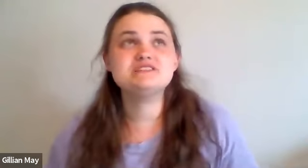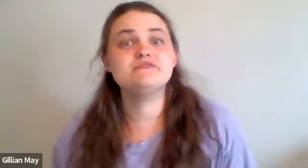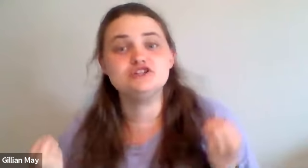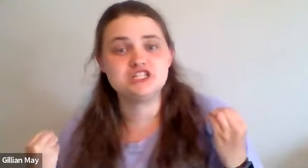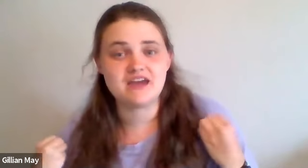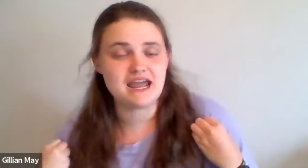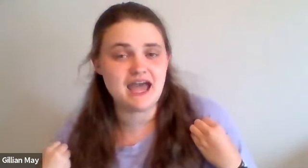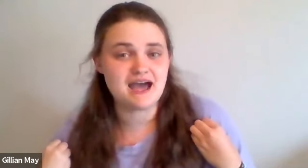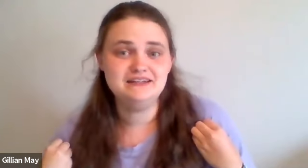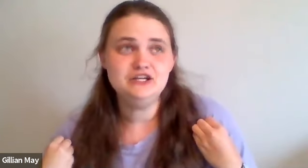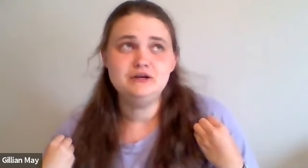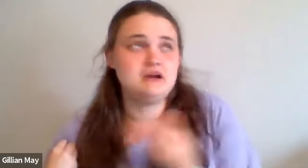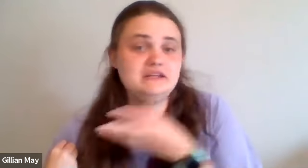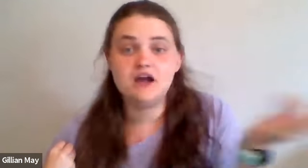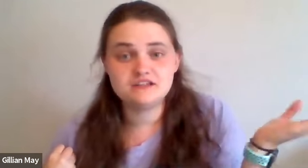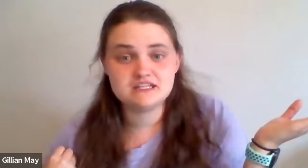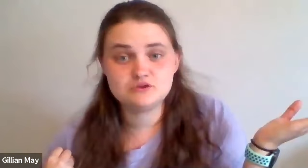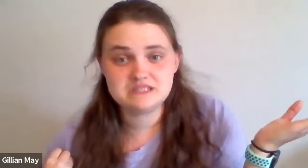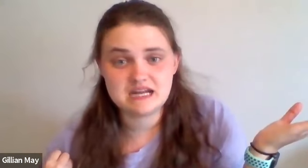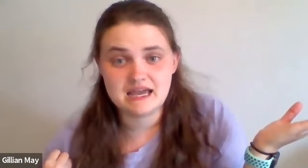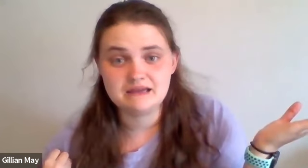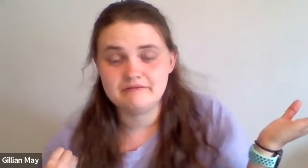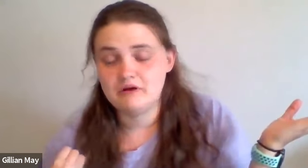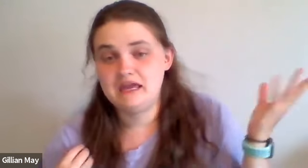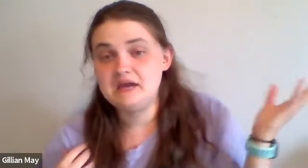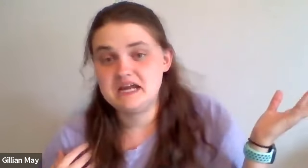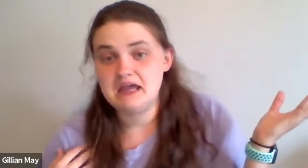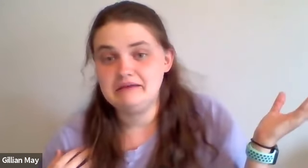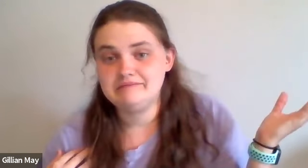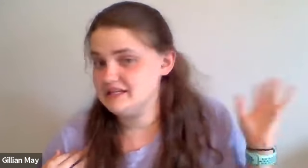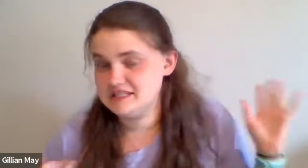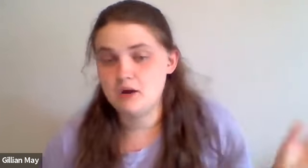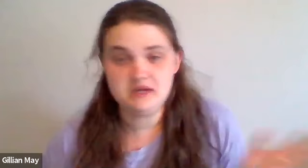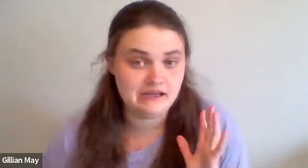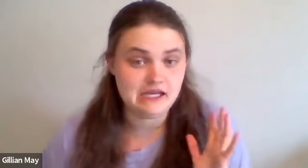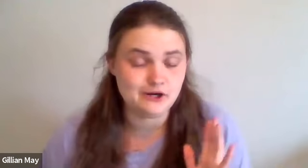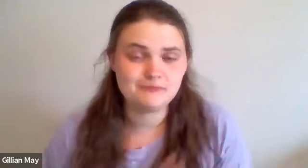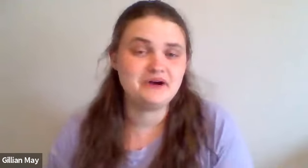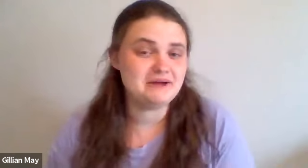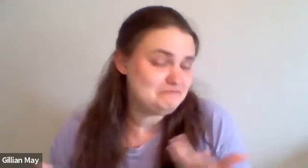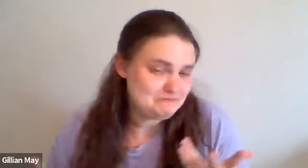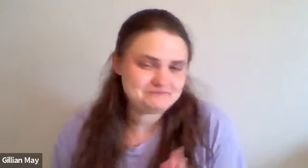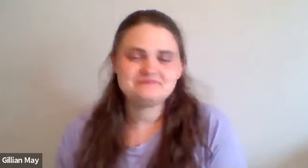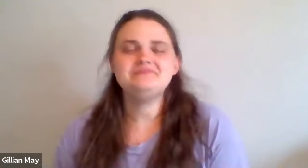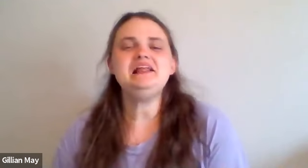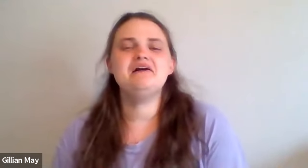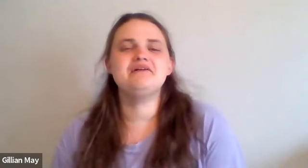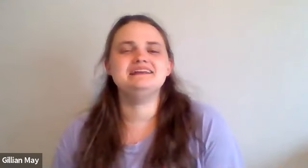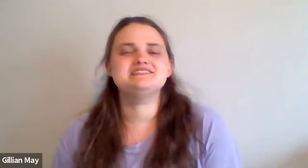of energy that I had apparently not at school today or camp today is now appearing here. Fun. All right,